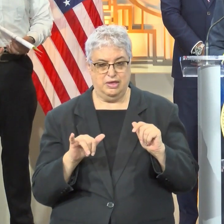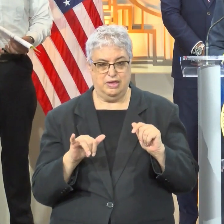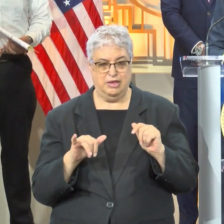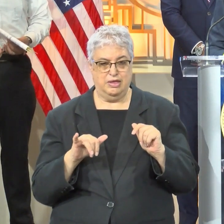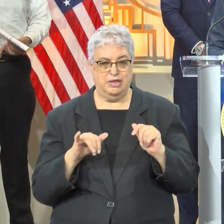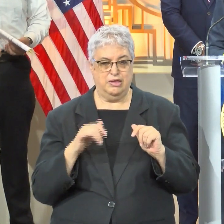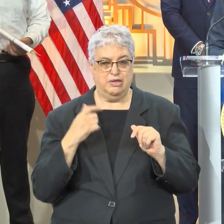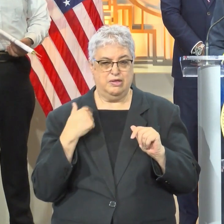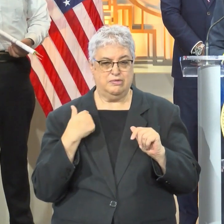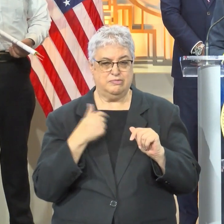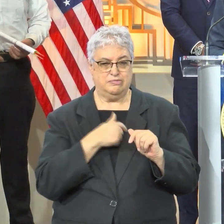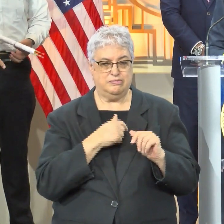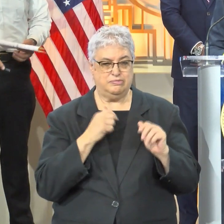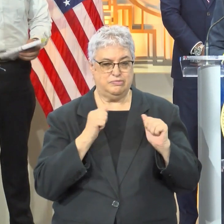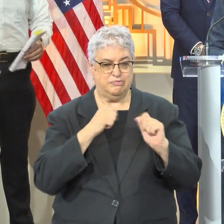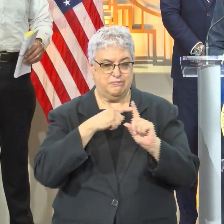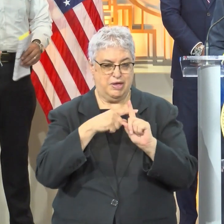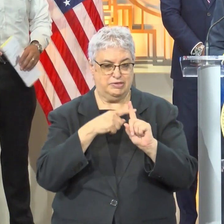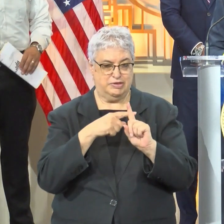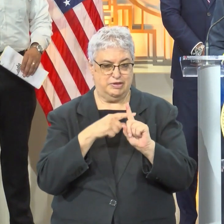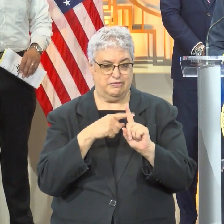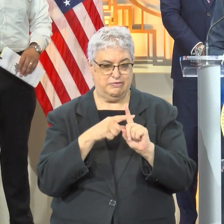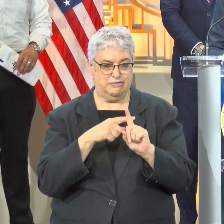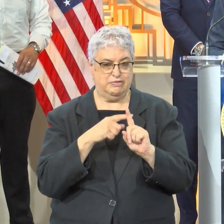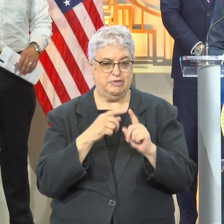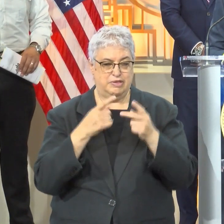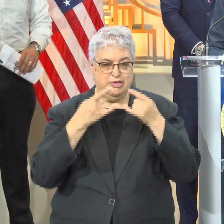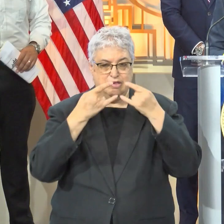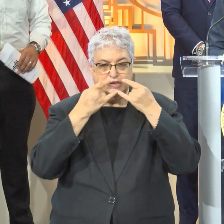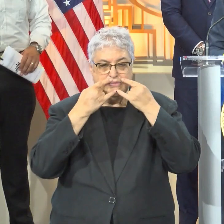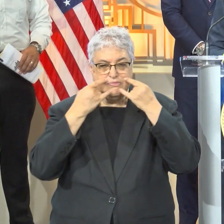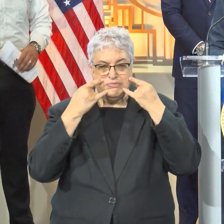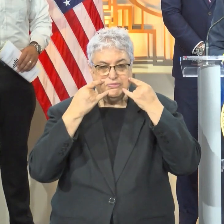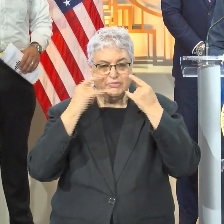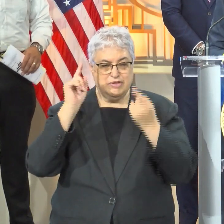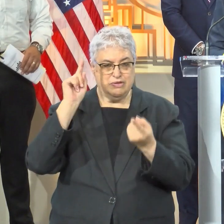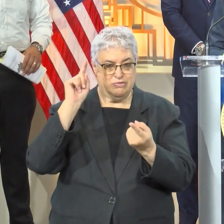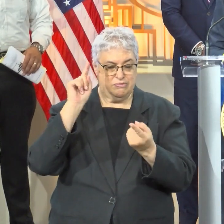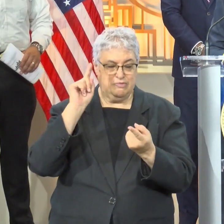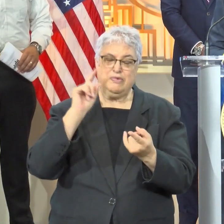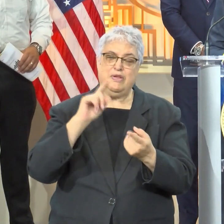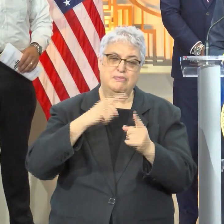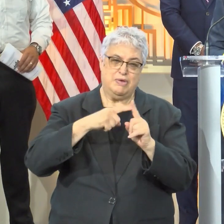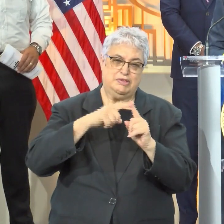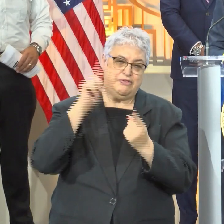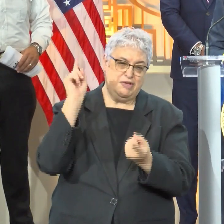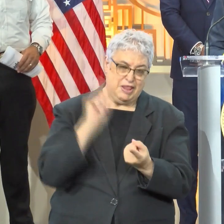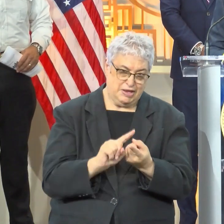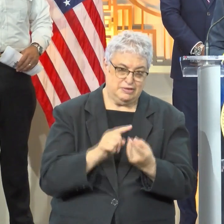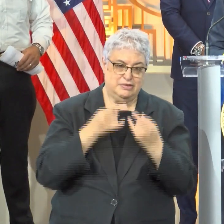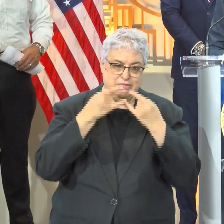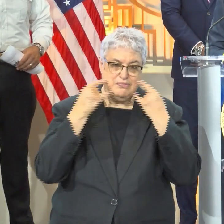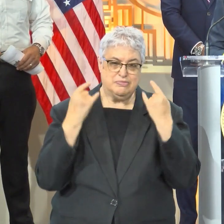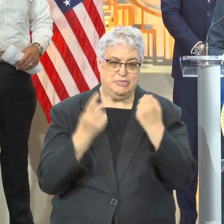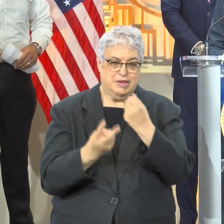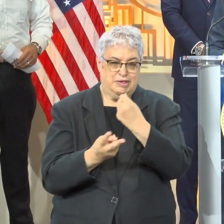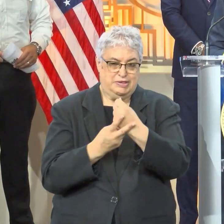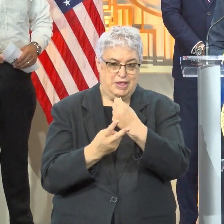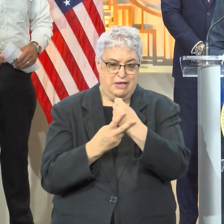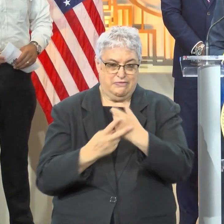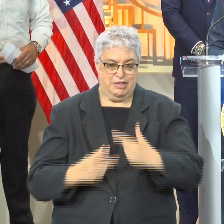positivity rate is to wear a mask. Put that mask on, save a life, reduce